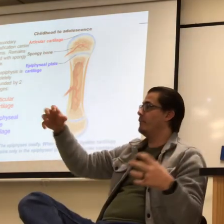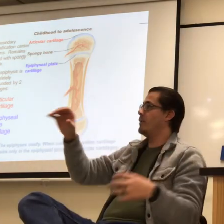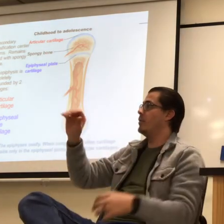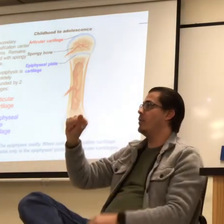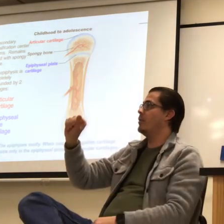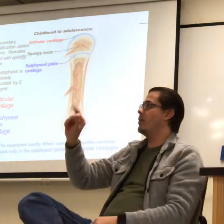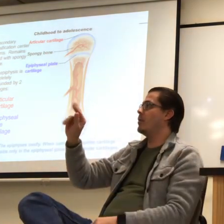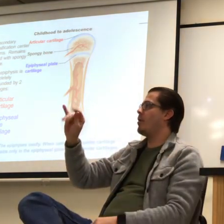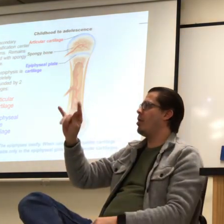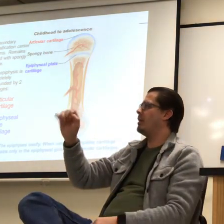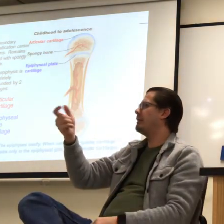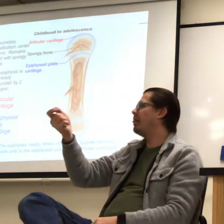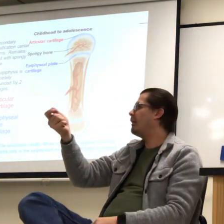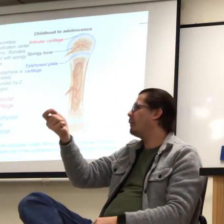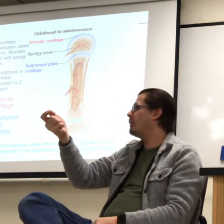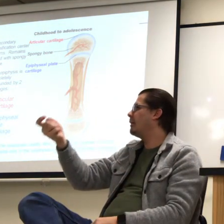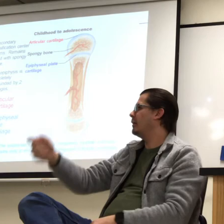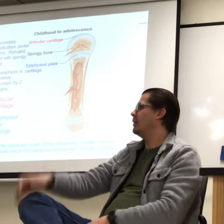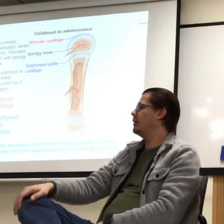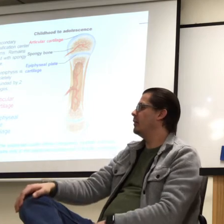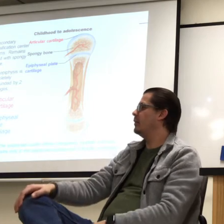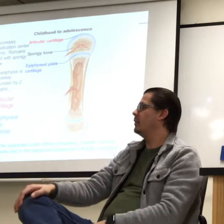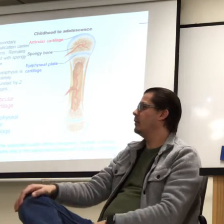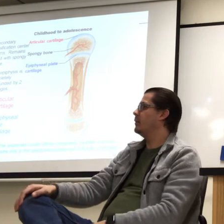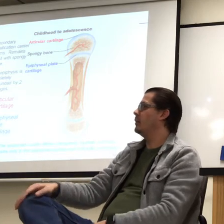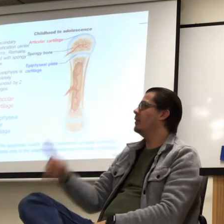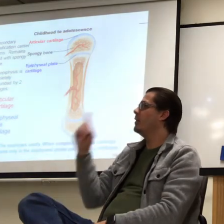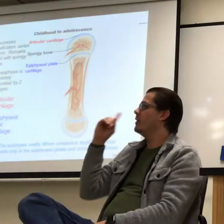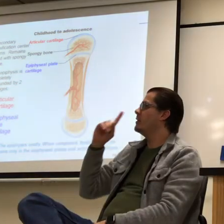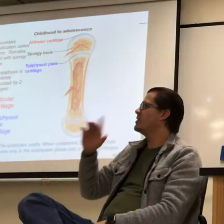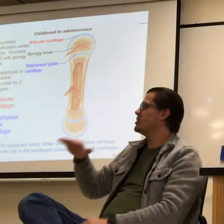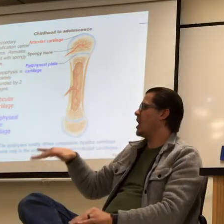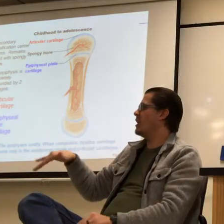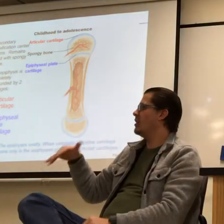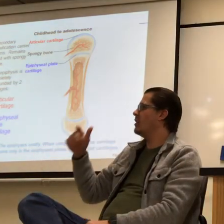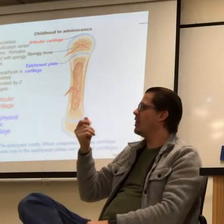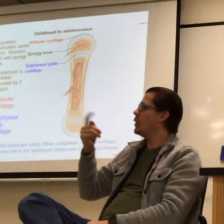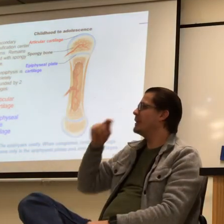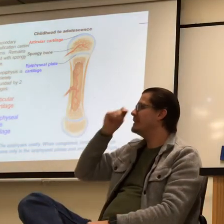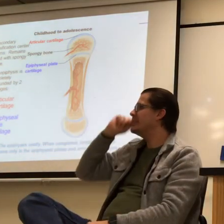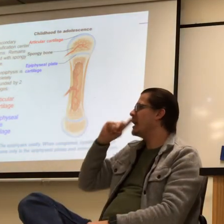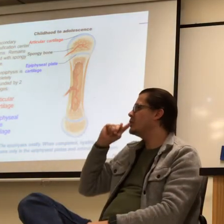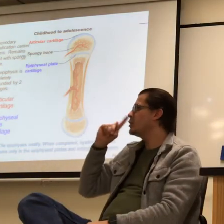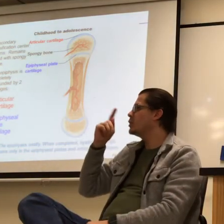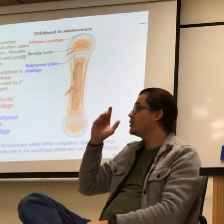cartilage, a little bit of cartilage. So this is childhood slash adolescence, still grown up.